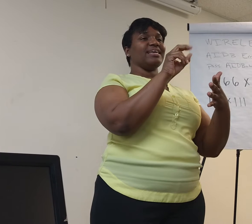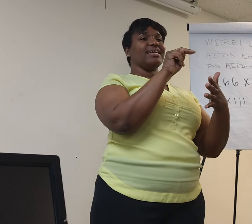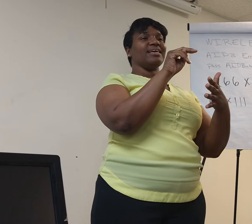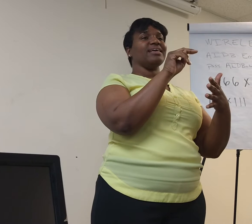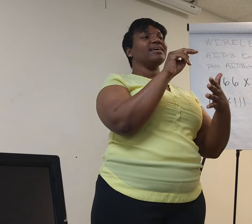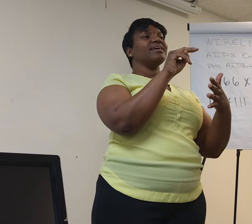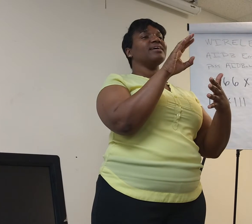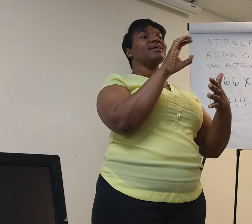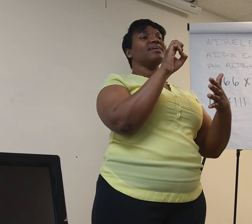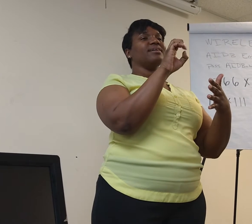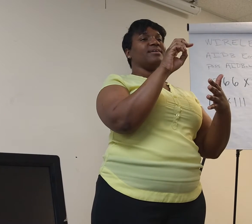temperature,